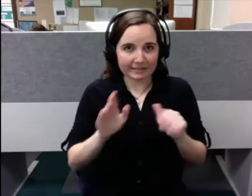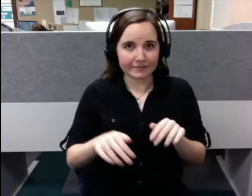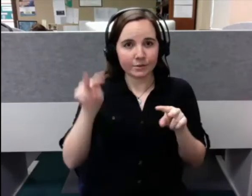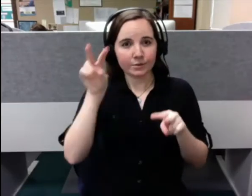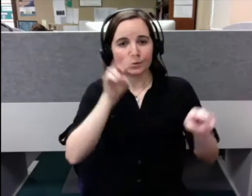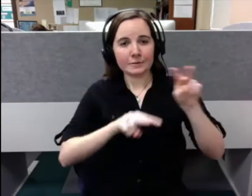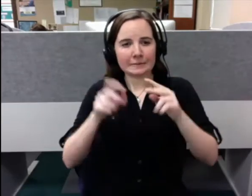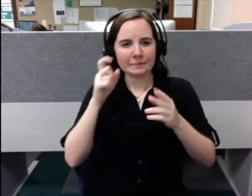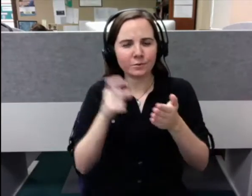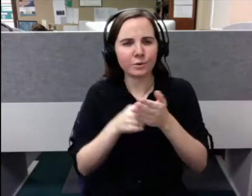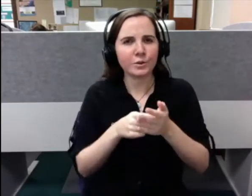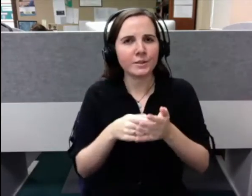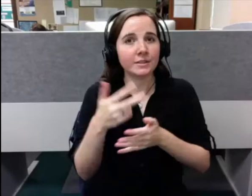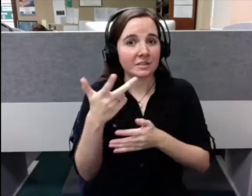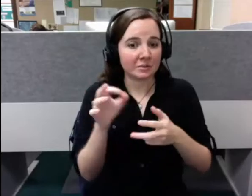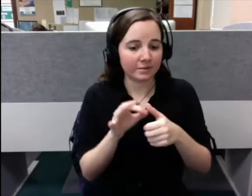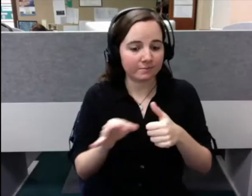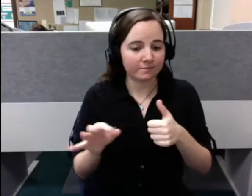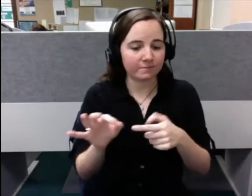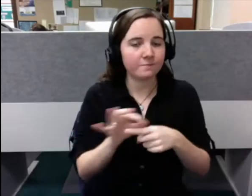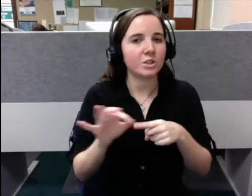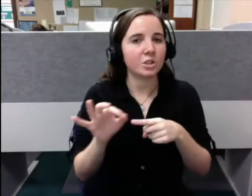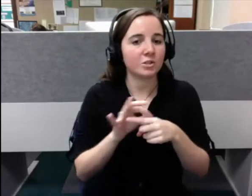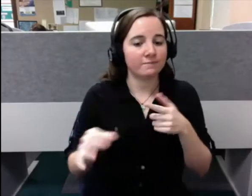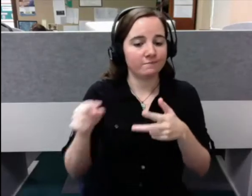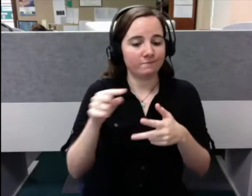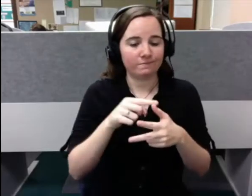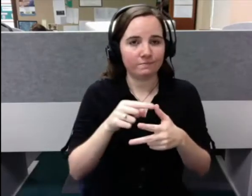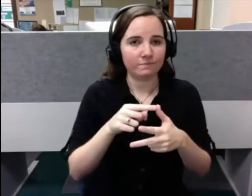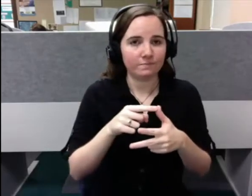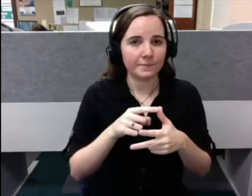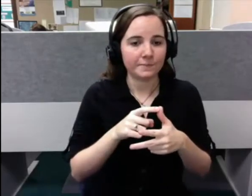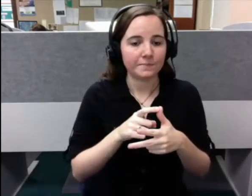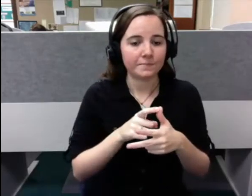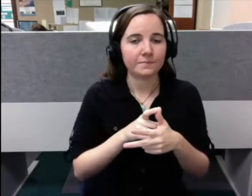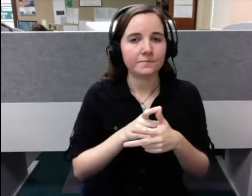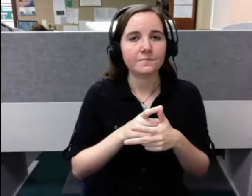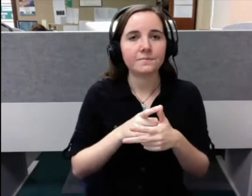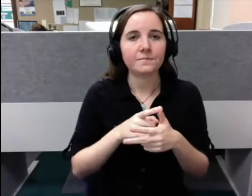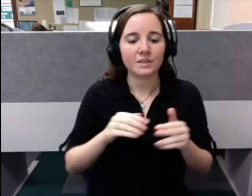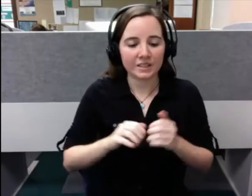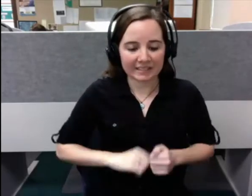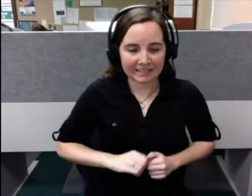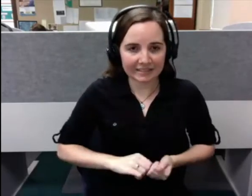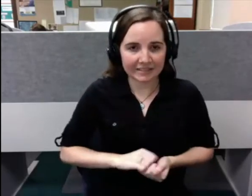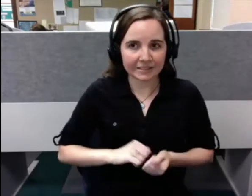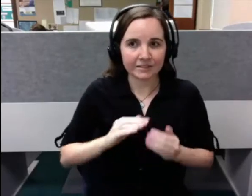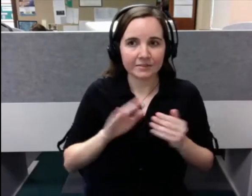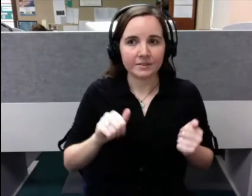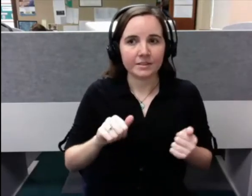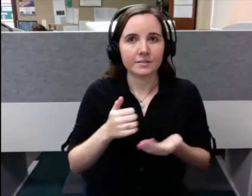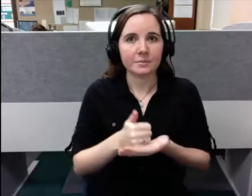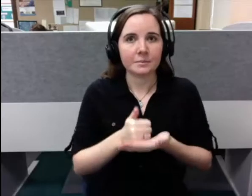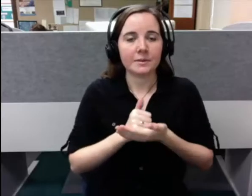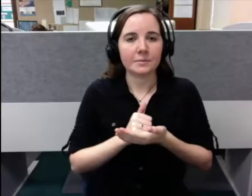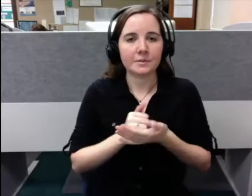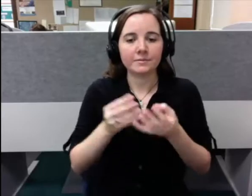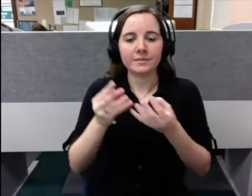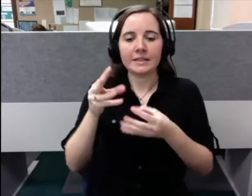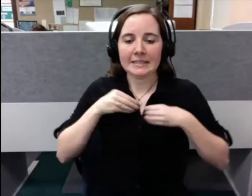carries out three primary functions for us. First of all, at the top end, the digestive system is designed to allow us to take food and